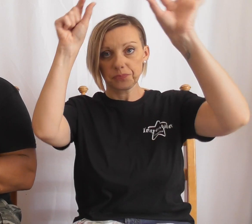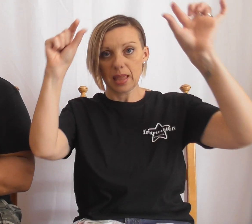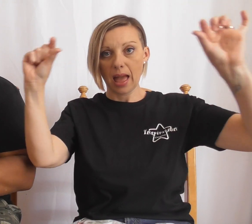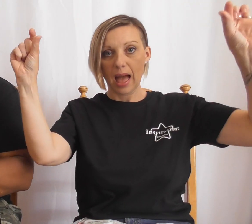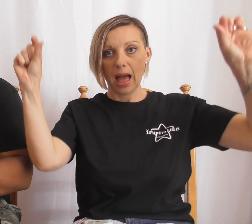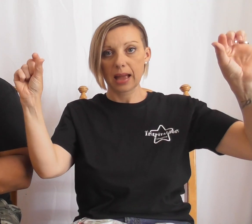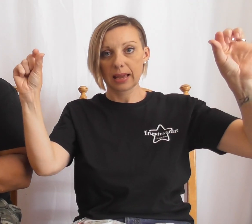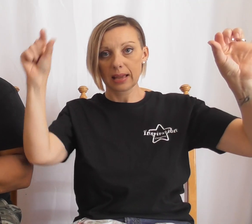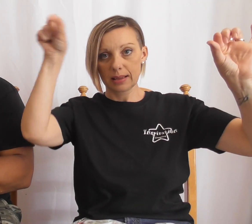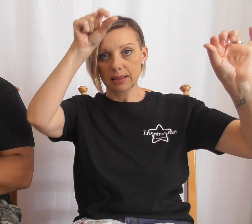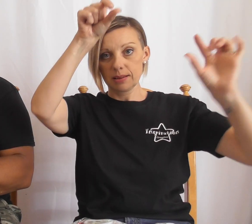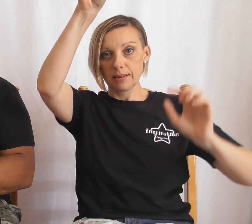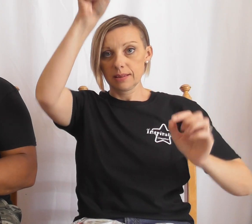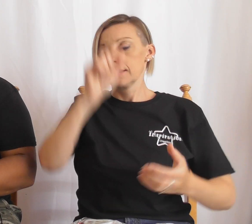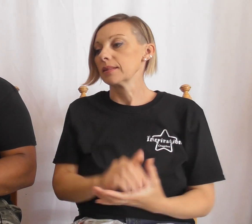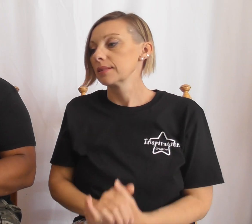wardrobe.